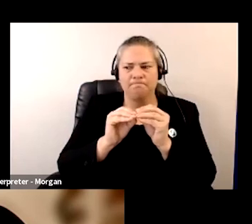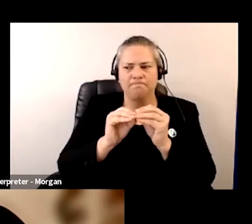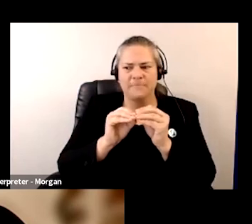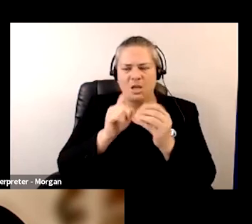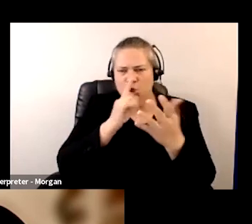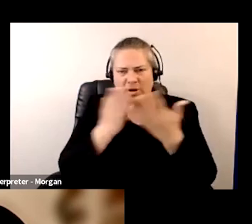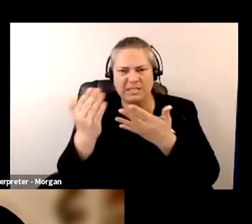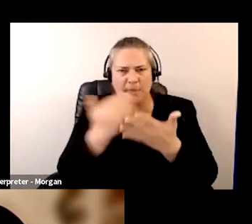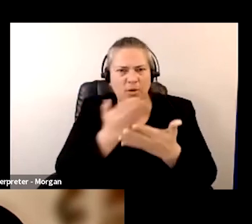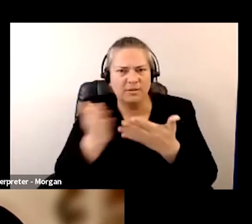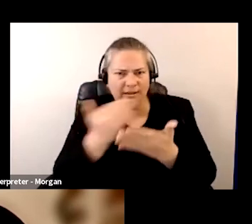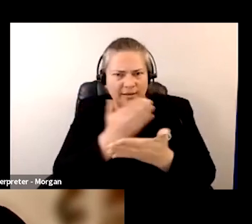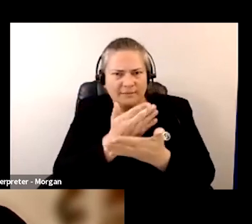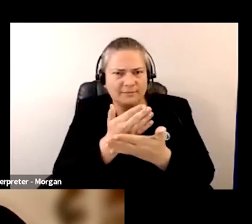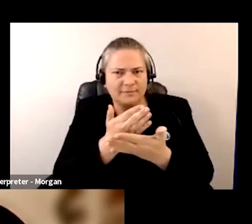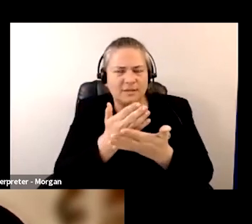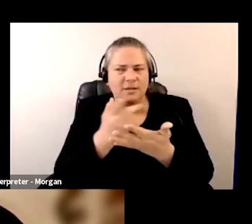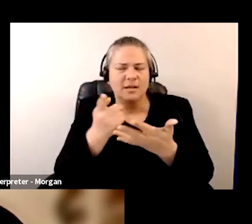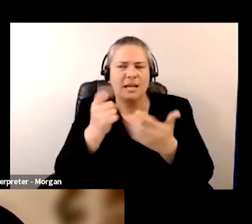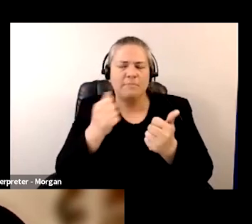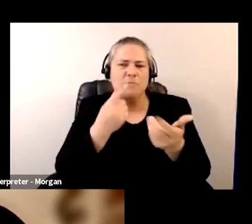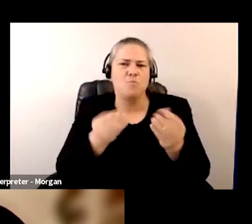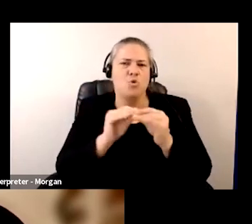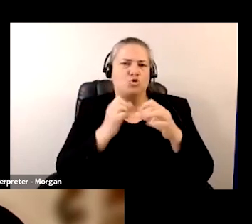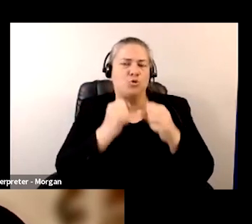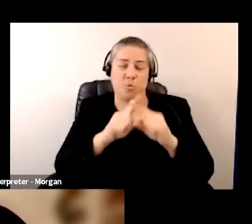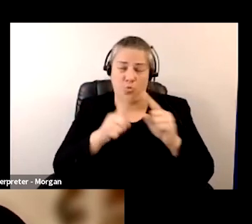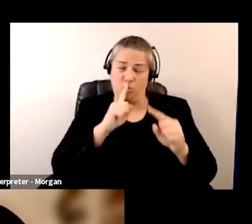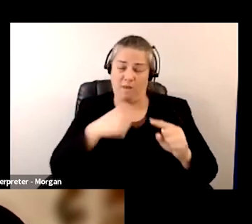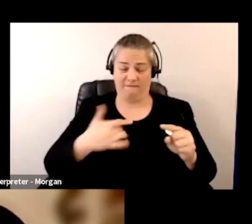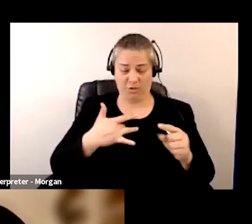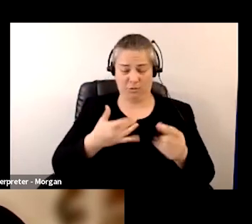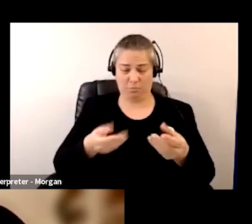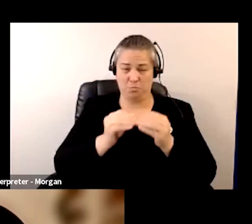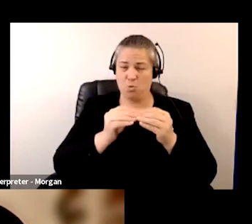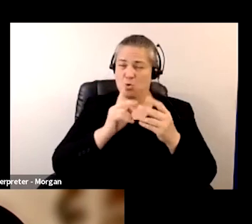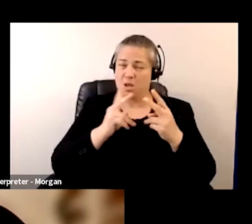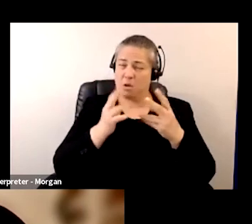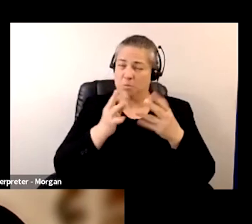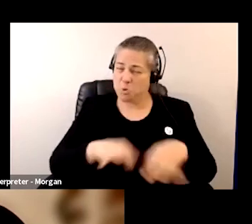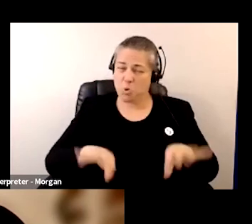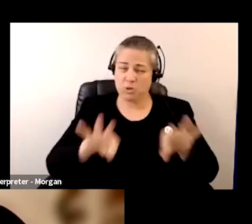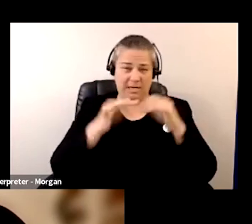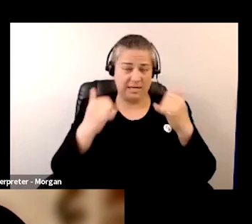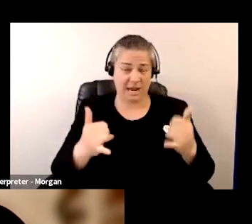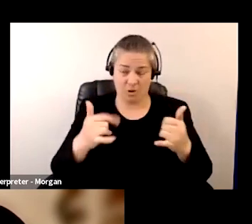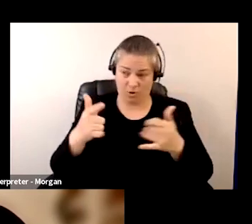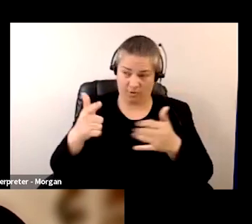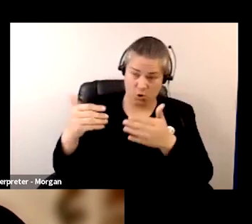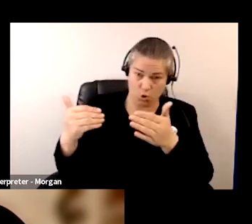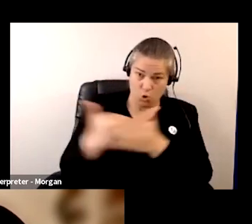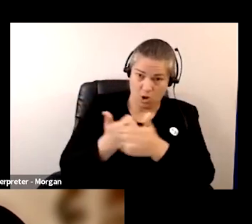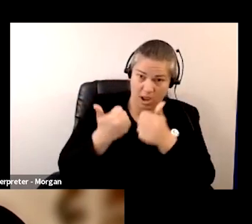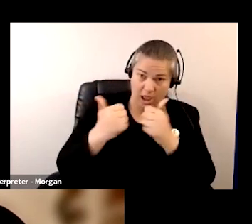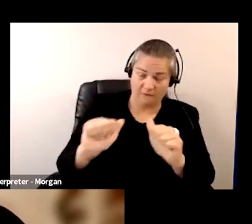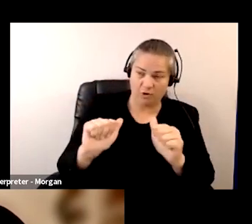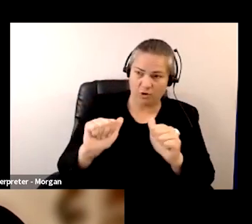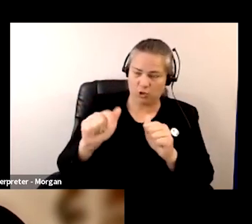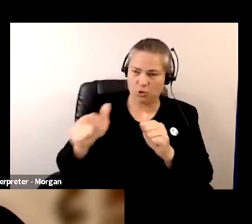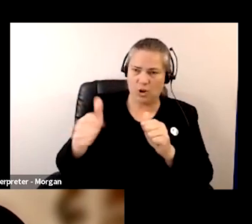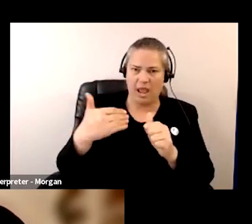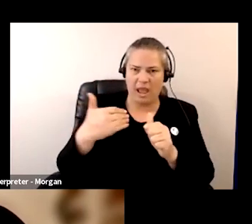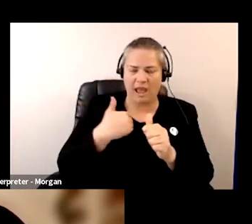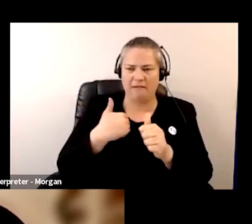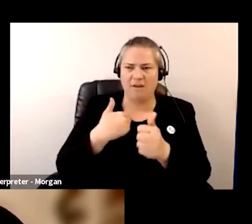strengthened. But I think it's building on that. And I particularly think it's important right now as there's new efforts to understand recovery dollars and how they're